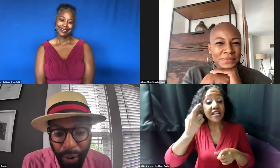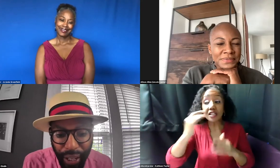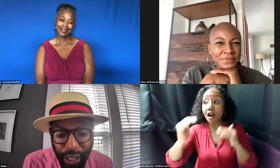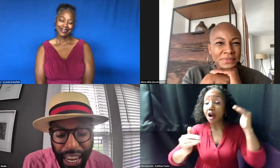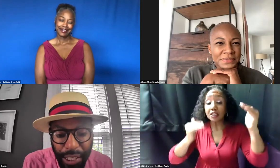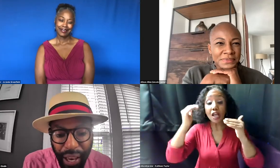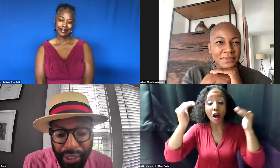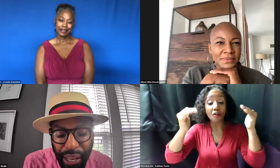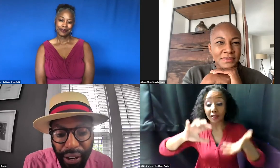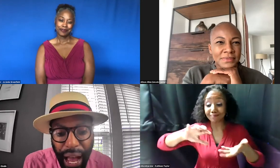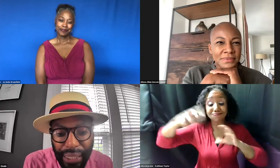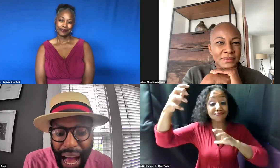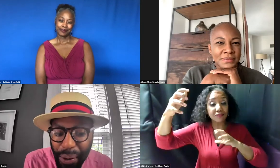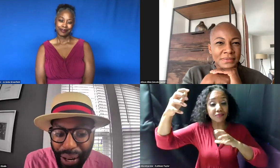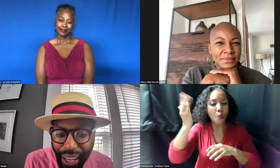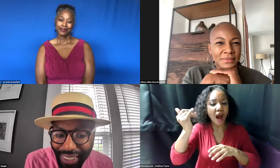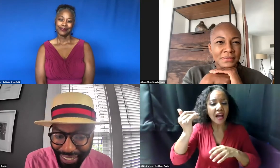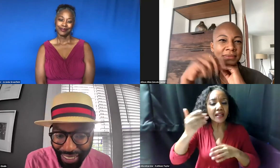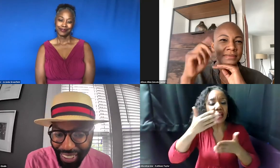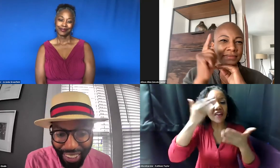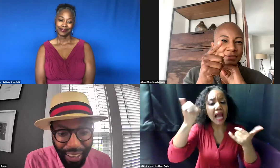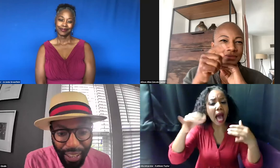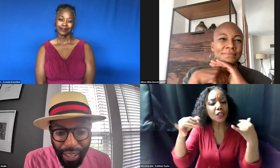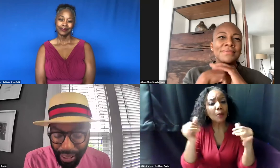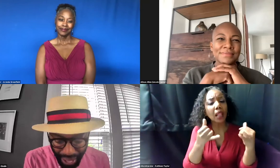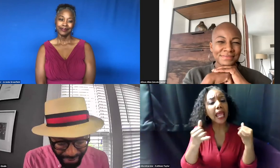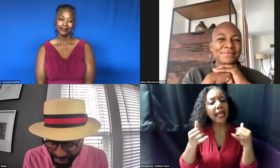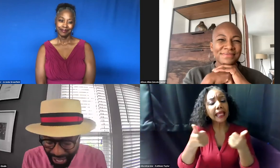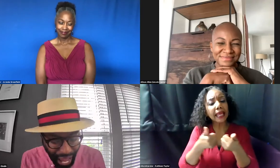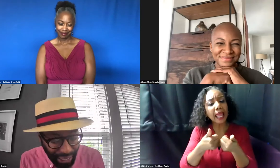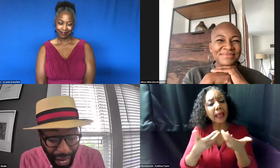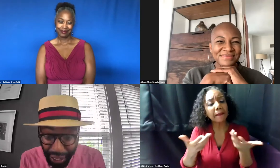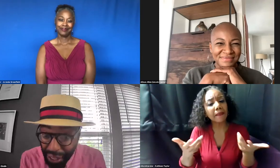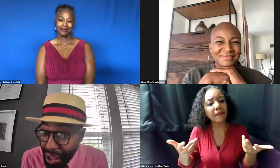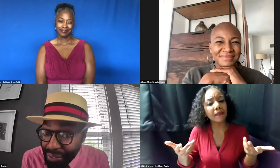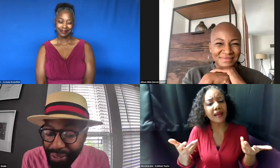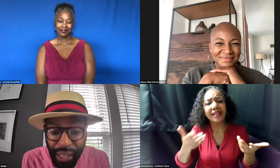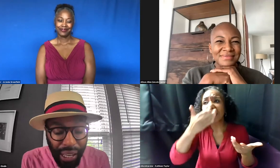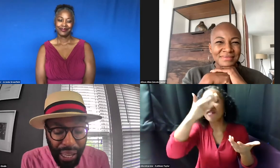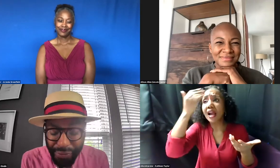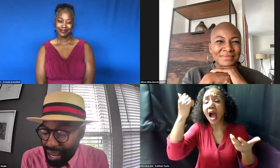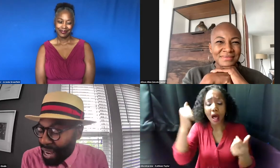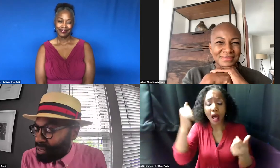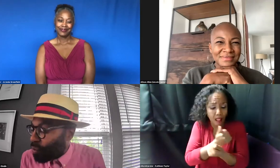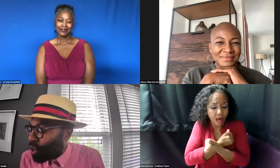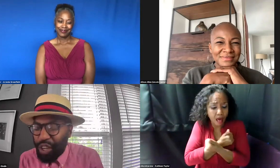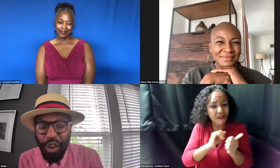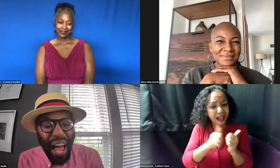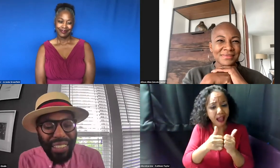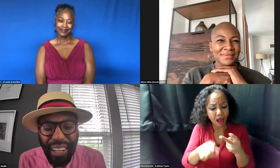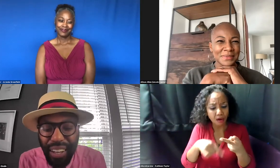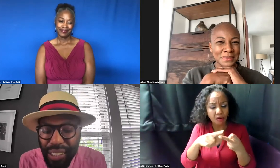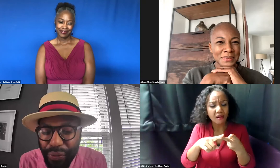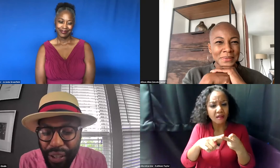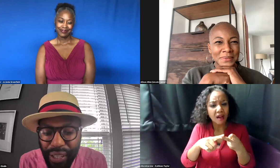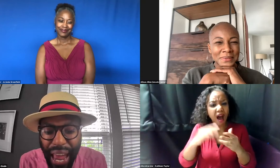are broken is because they've forgotten how to play. They've forgotten how to love. They've mm-hmm. forgotten what